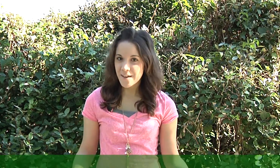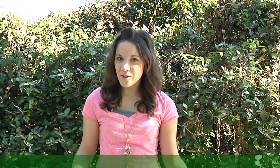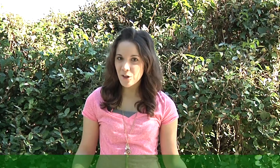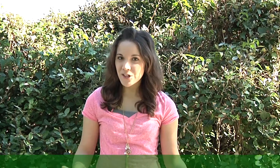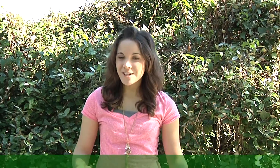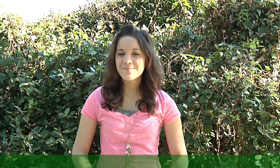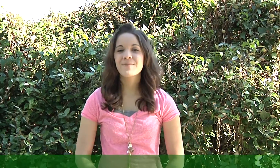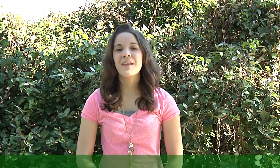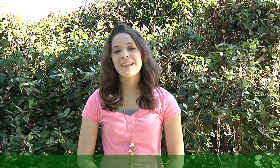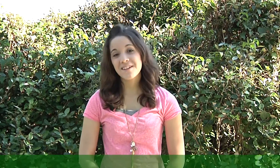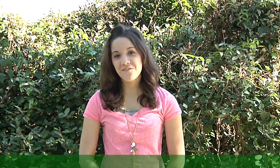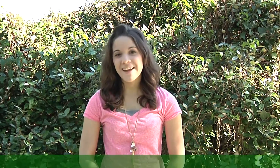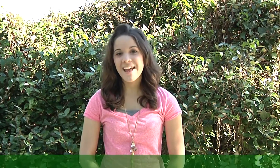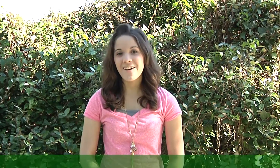Deaf culture? Let's find out!